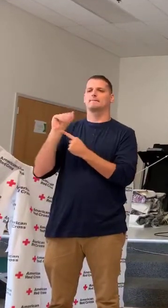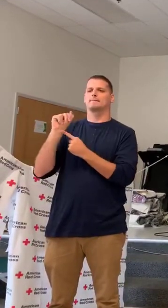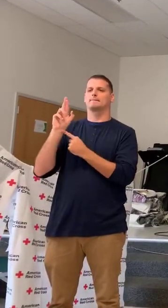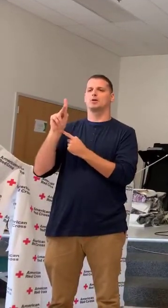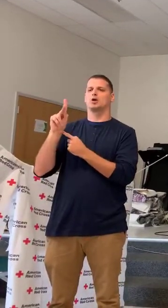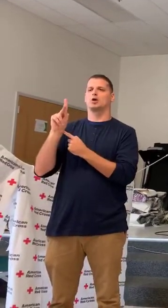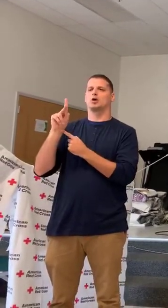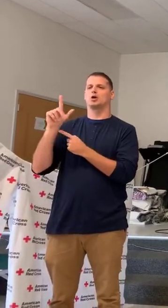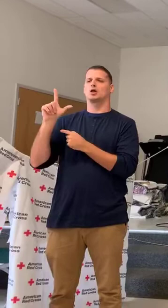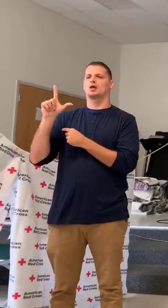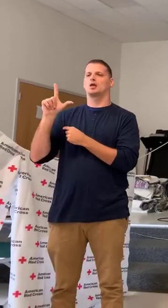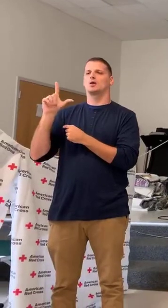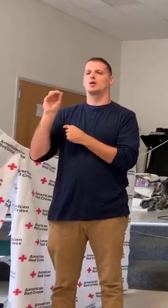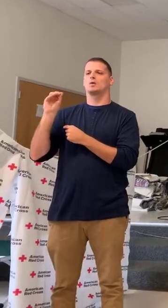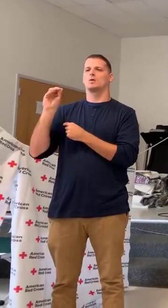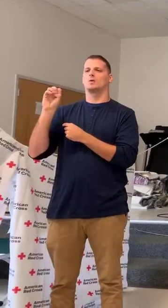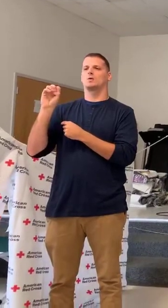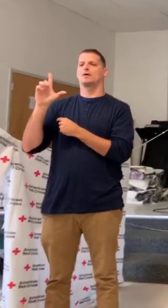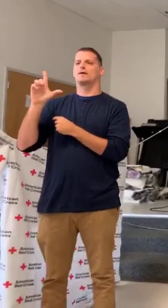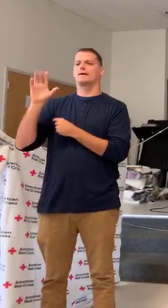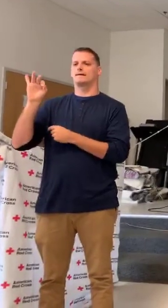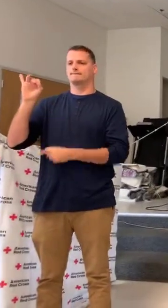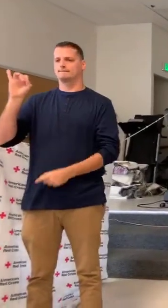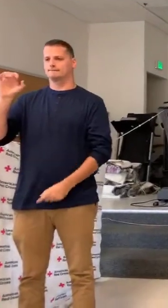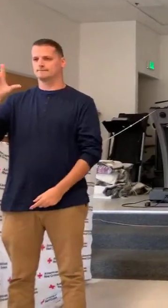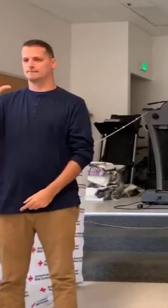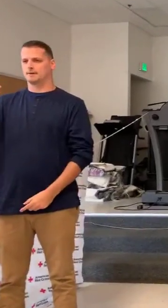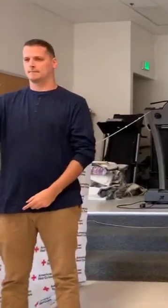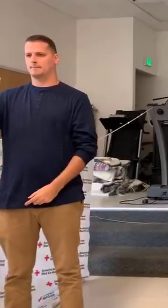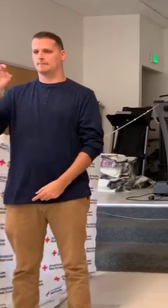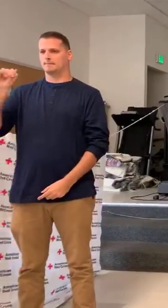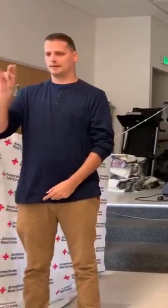both the weather and a little bit of fire behavior. Mark?